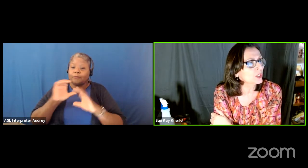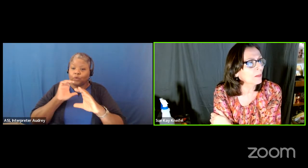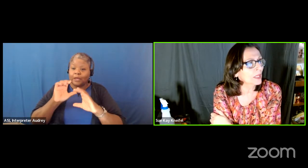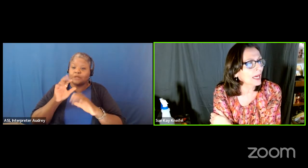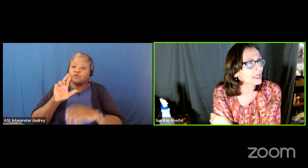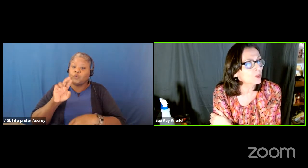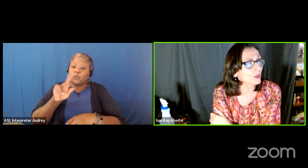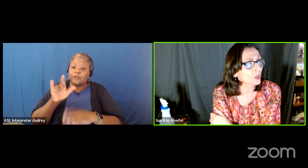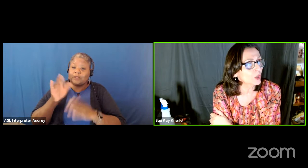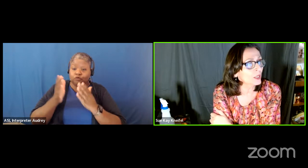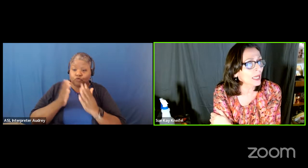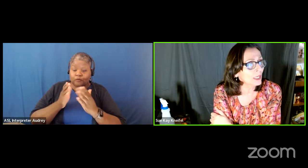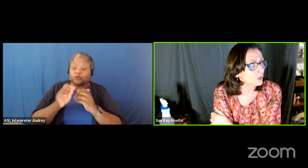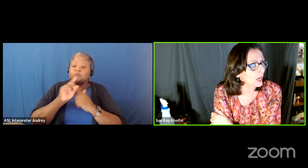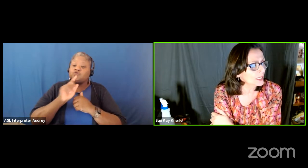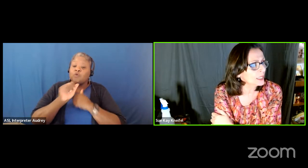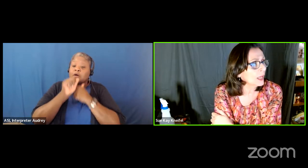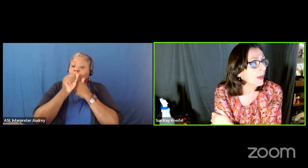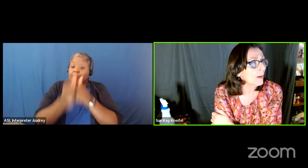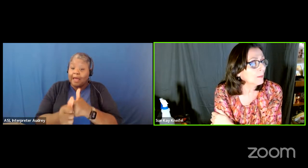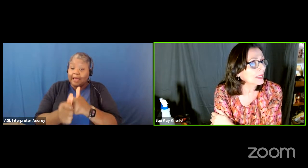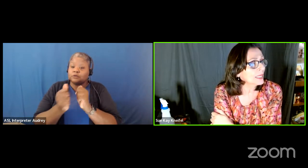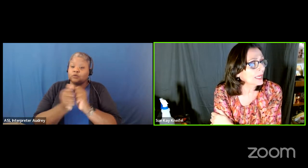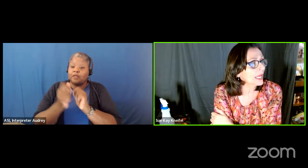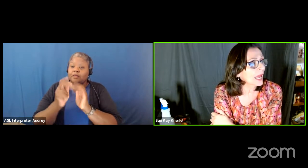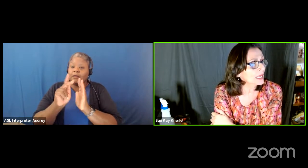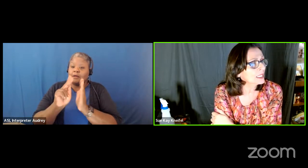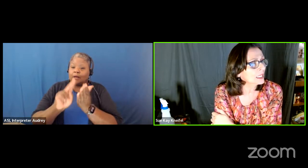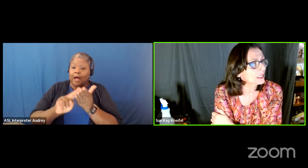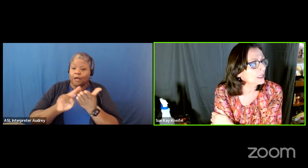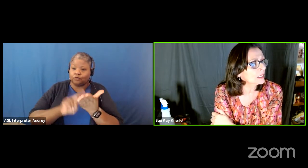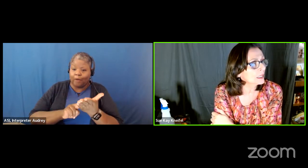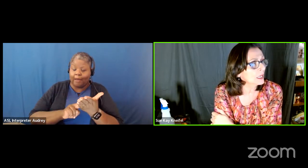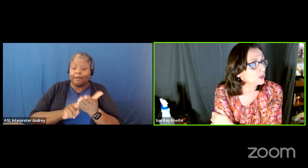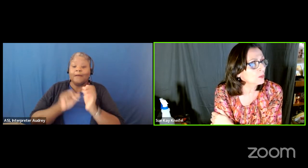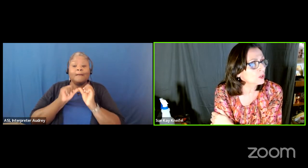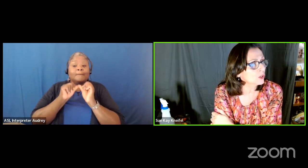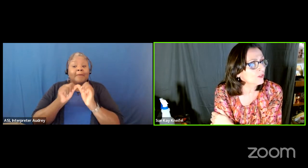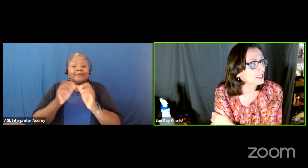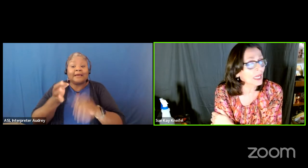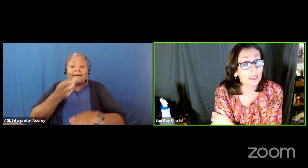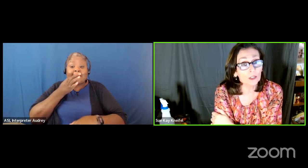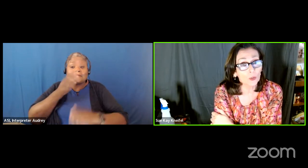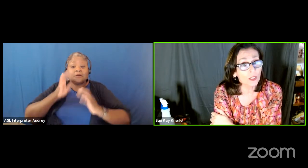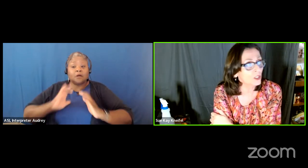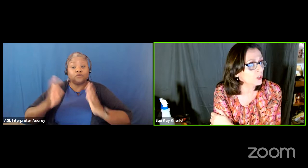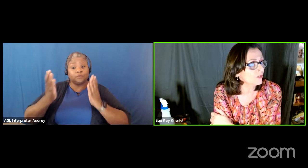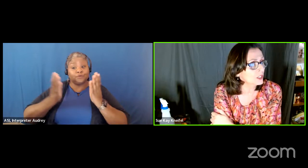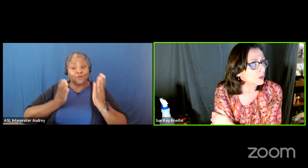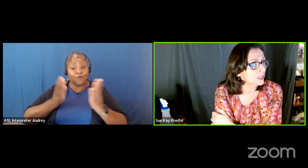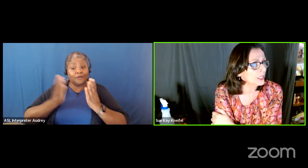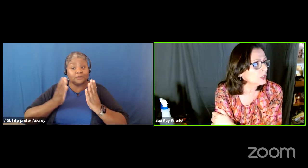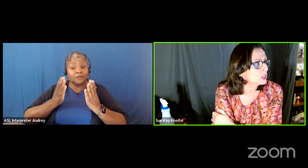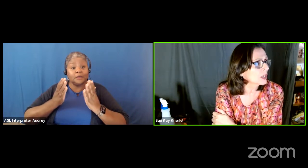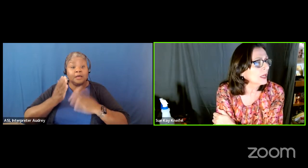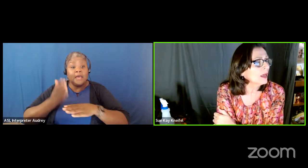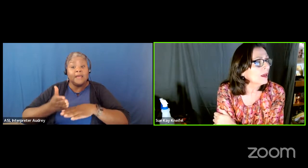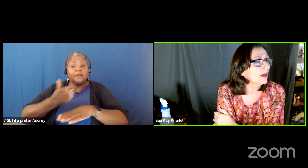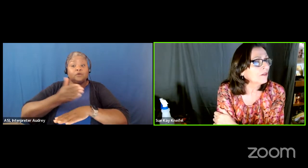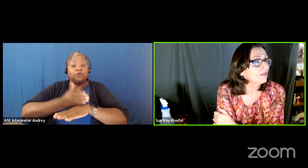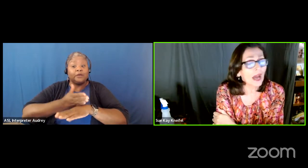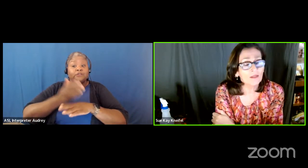to ensure compliance with current contract. Maintain excellent customer service and increase service